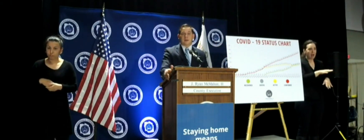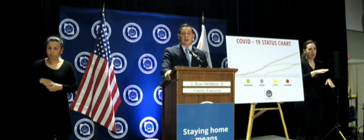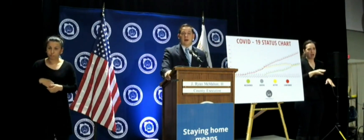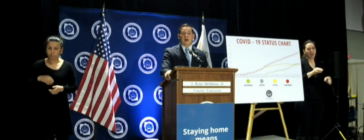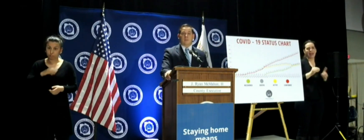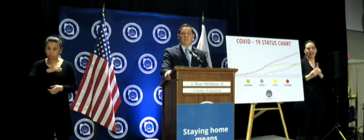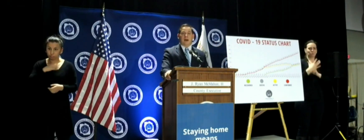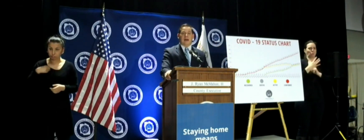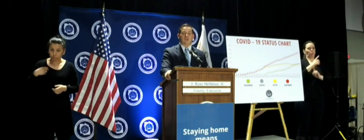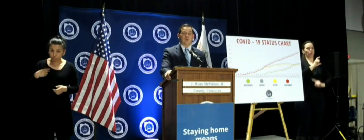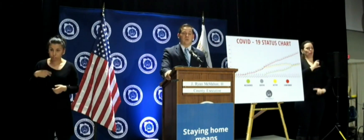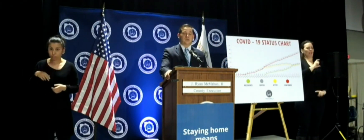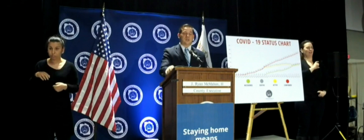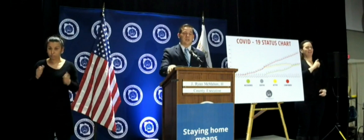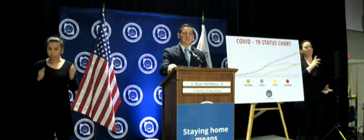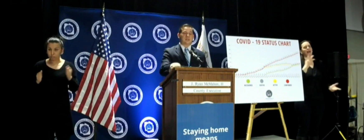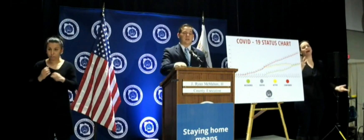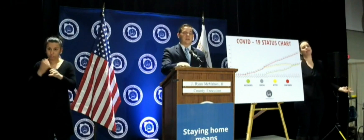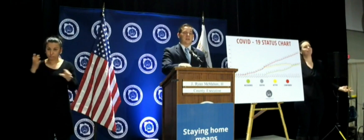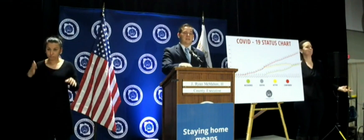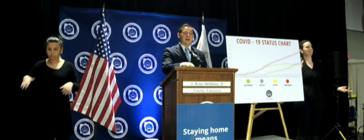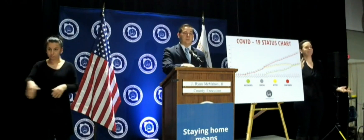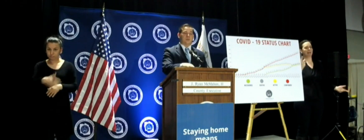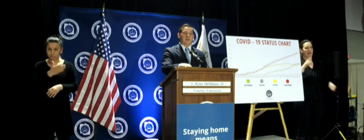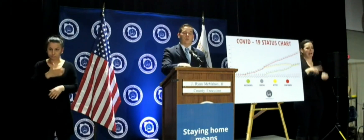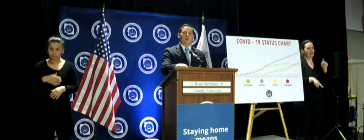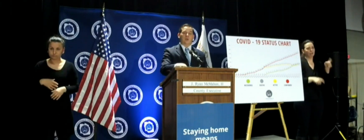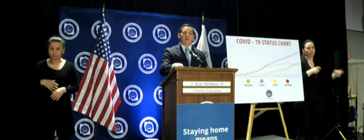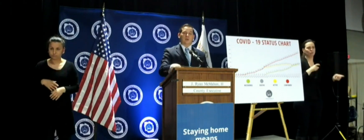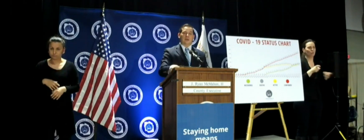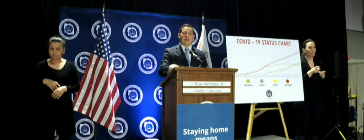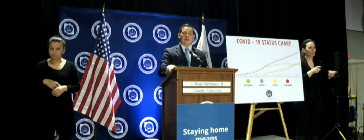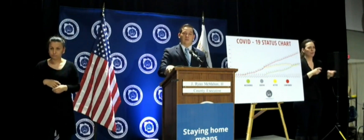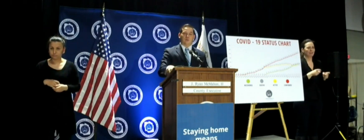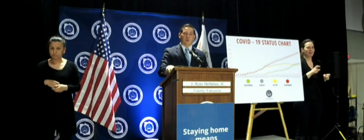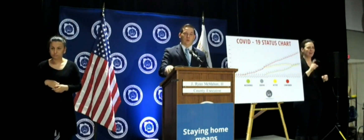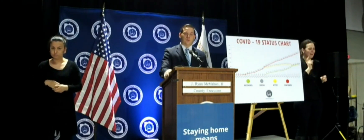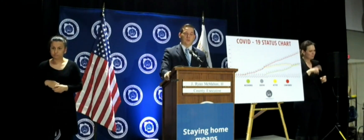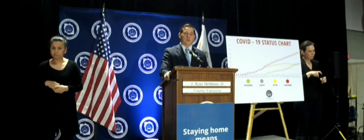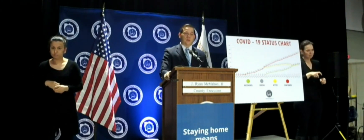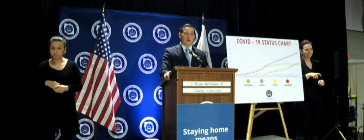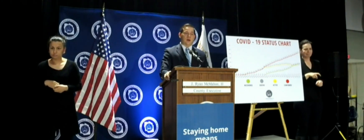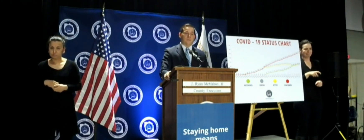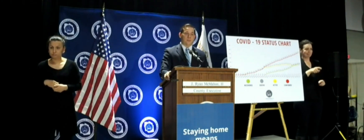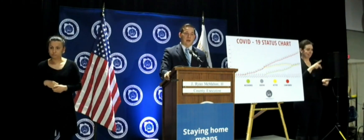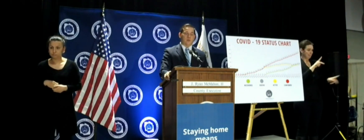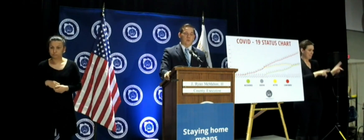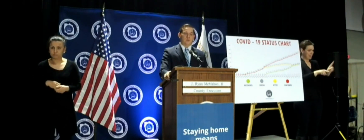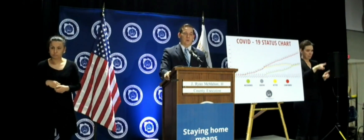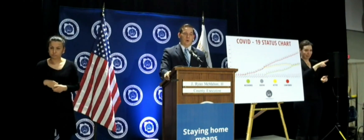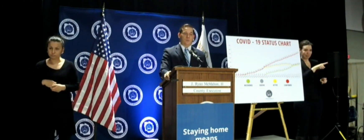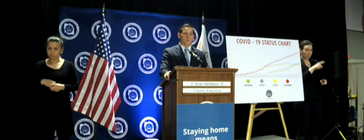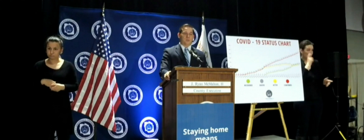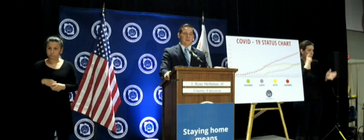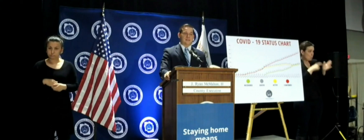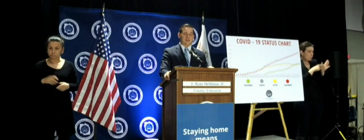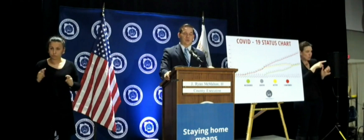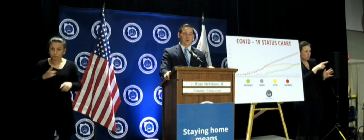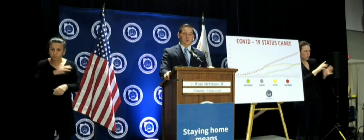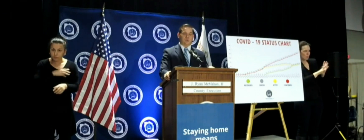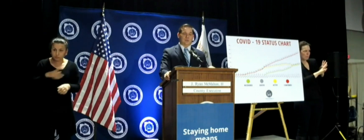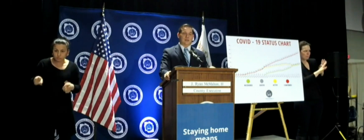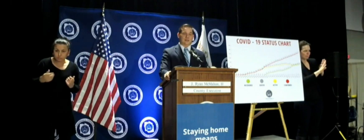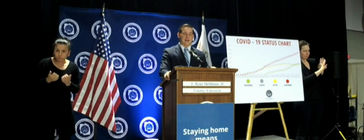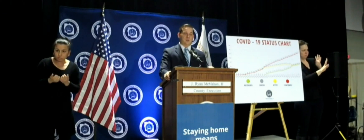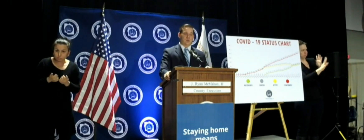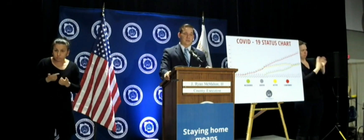Maybe, but I don't. There's things and examples that we cannot enforce. I would hope that